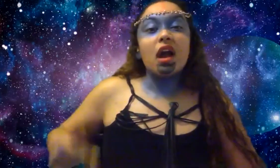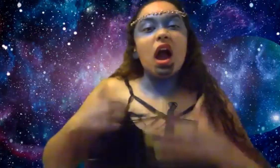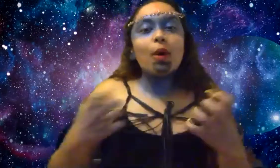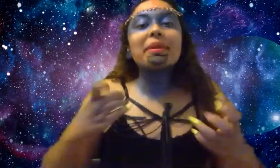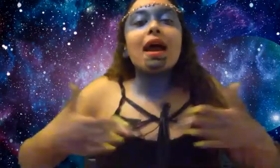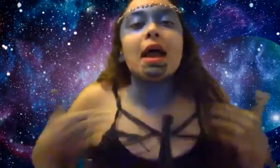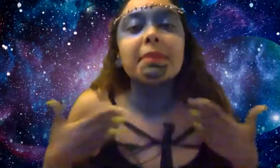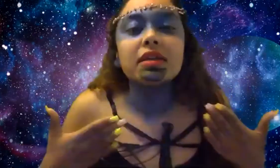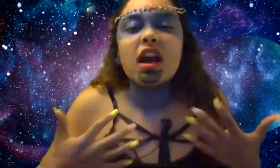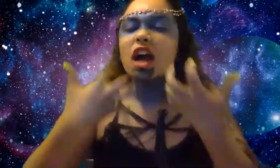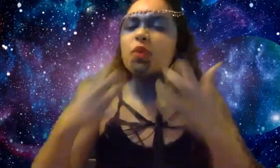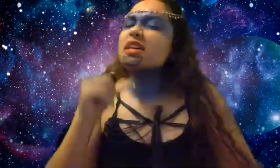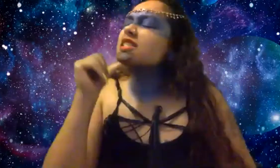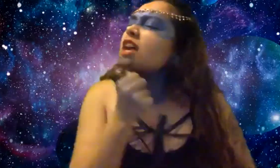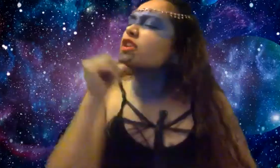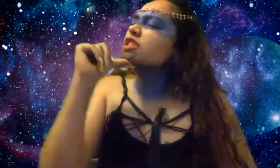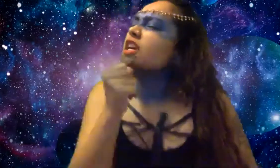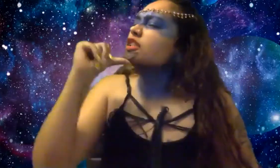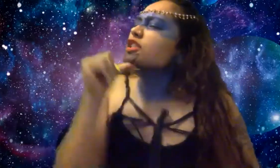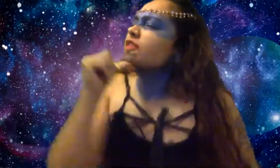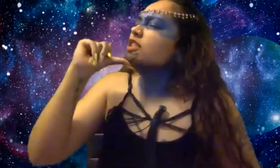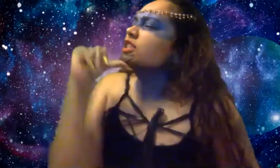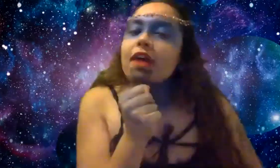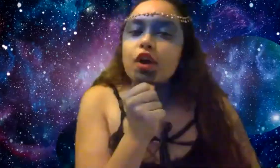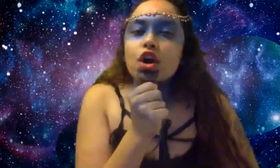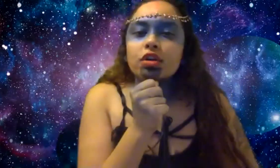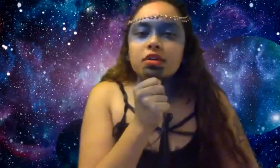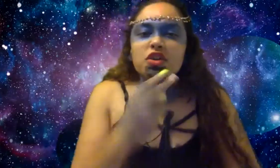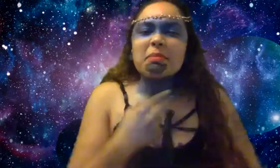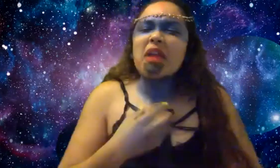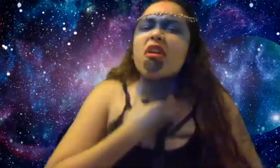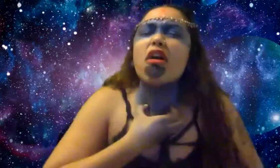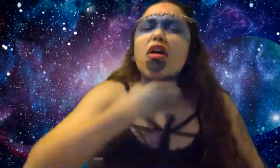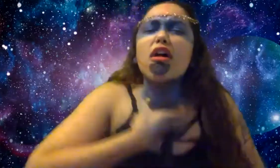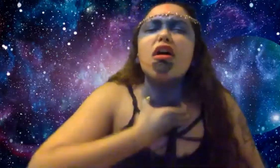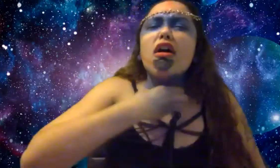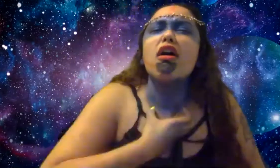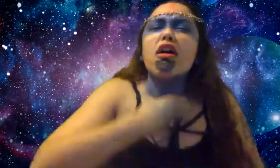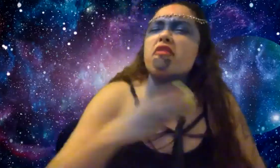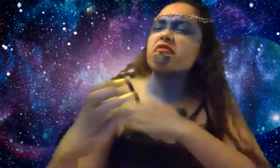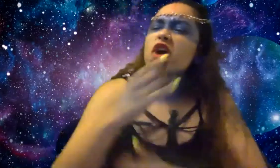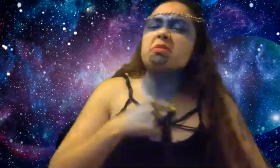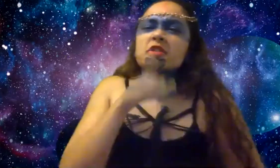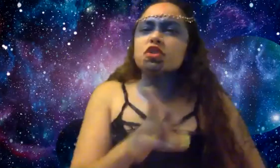I had to go with my gut instinct. I had to find my happiness, and I knew I couldn't suffer any longer.